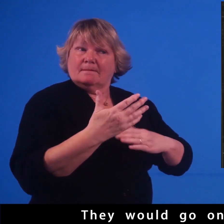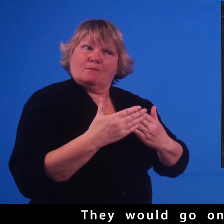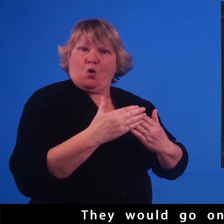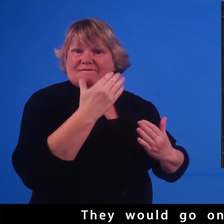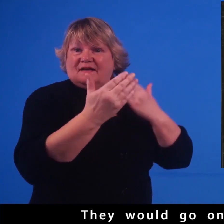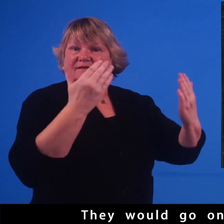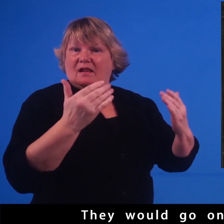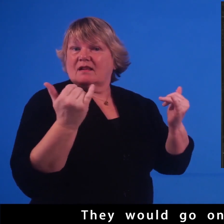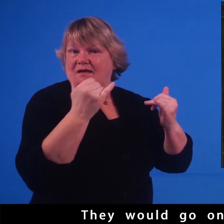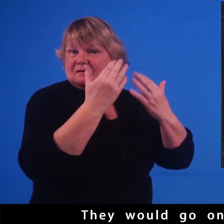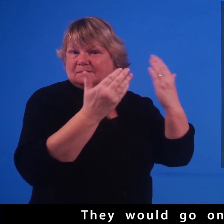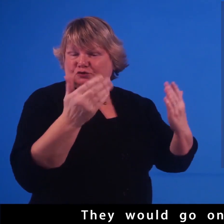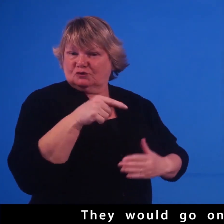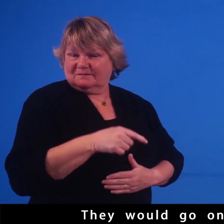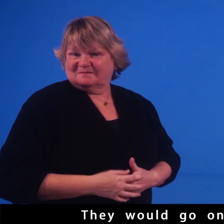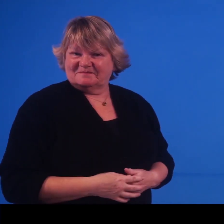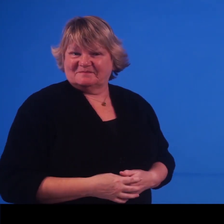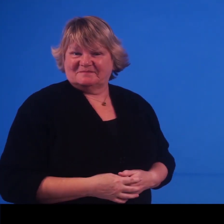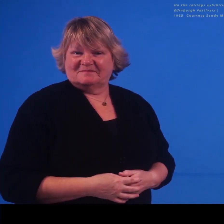1965.